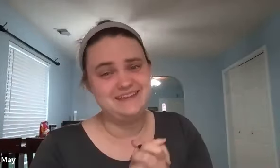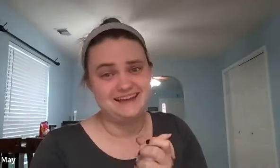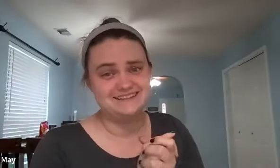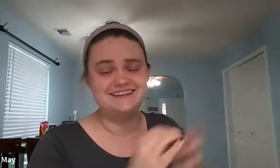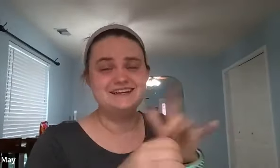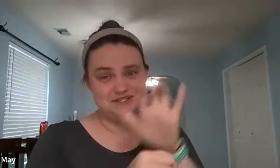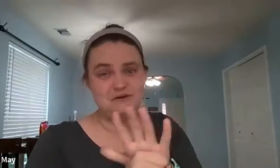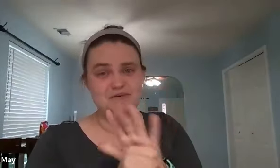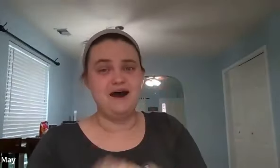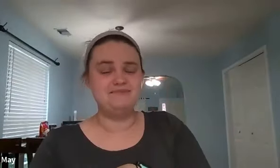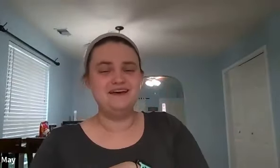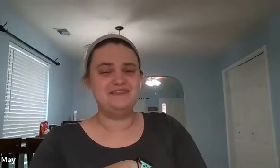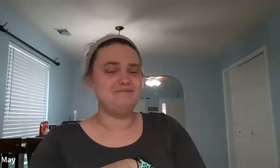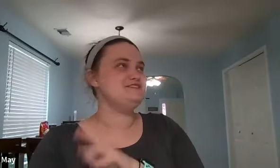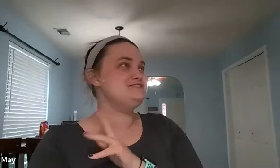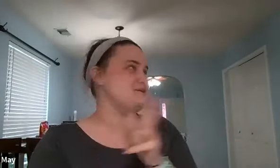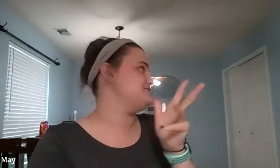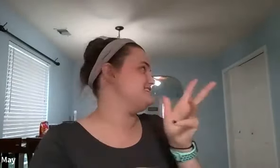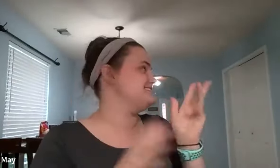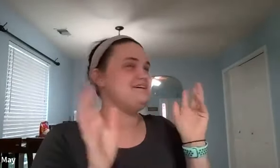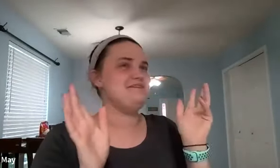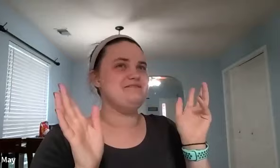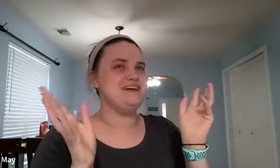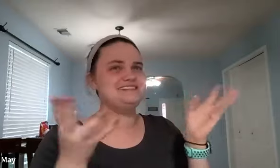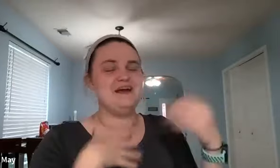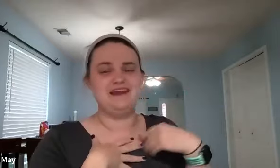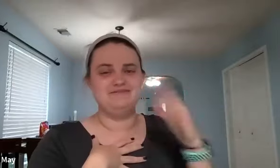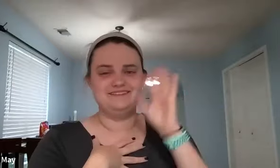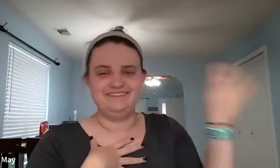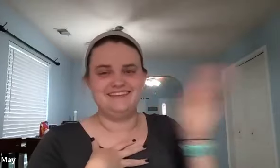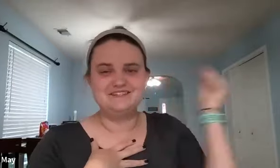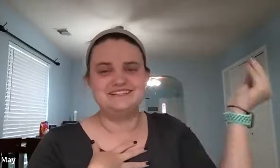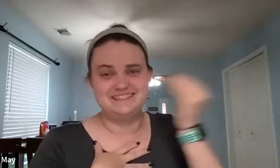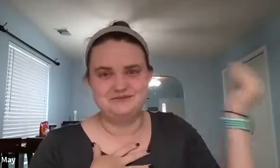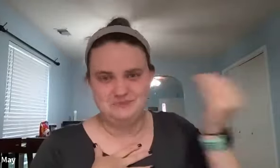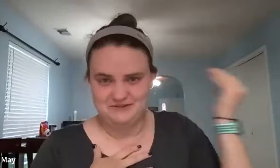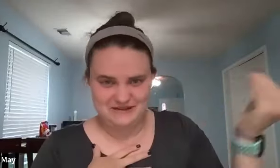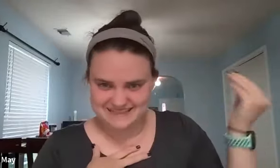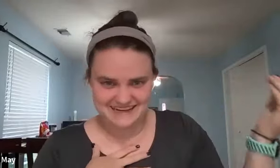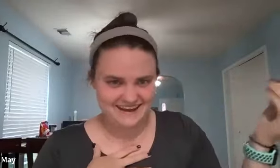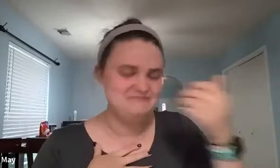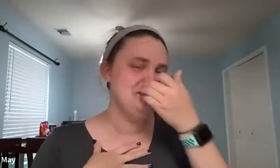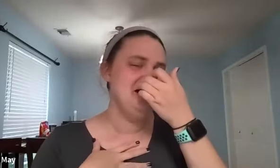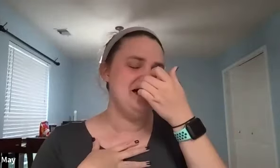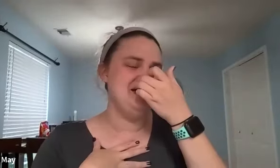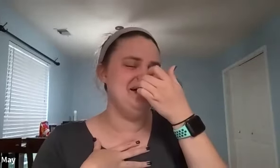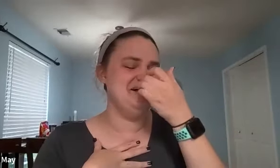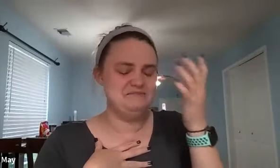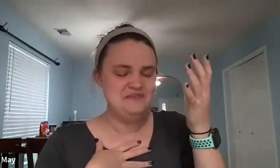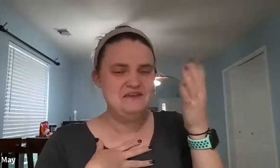Yes, soda pop. That makes so much sense. Oh, I'm gonna have to that's gonna stick with me for the rest of the night.